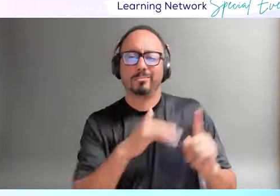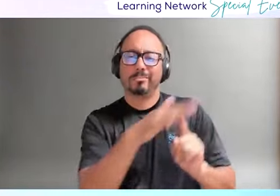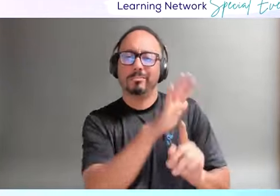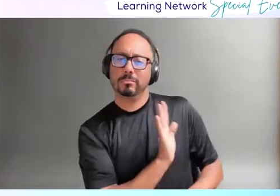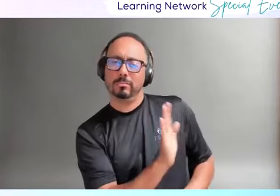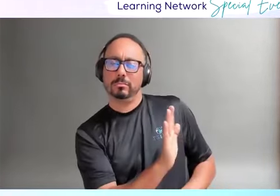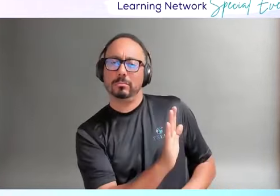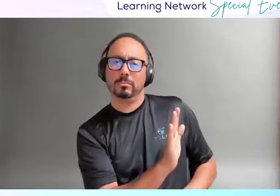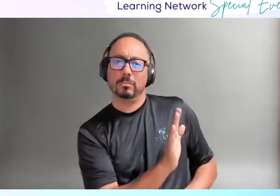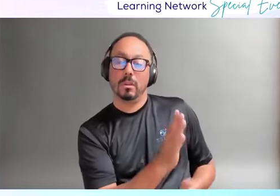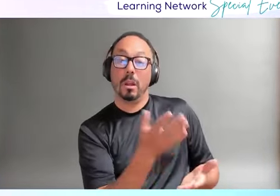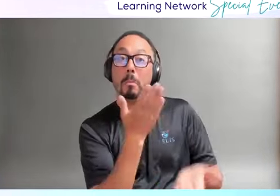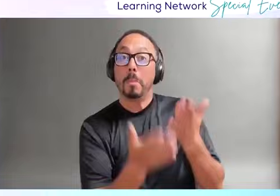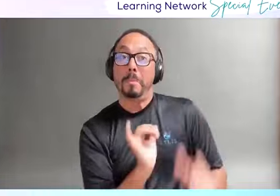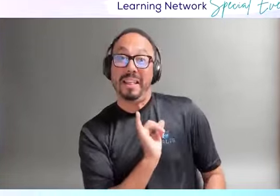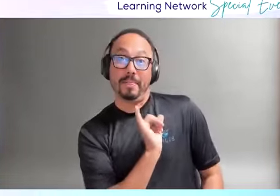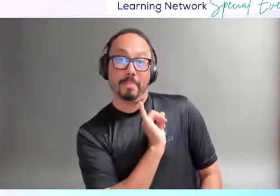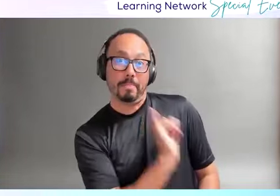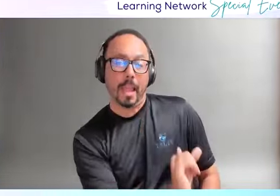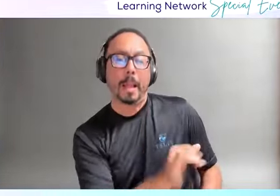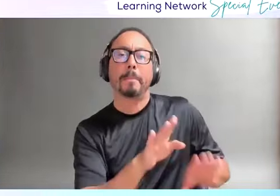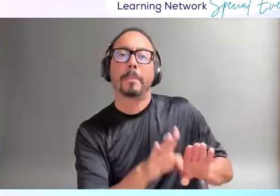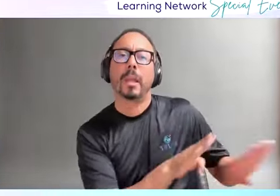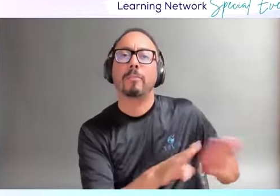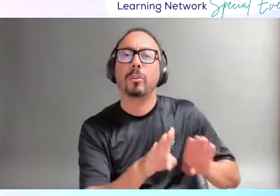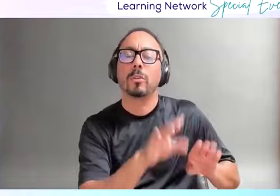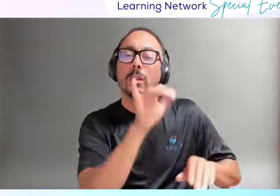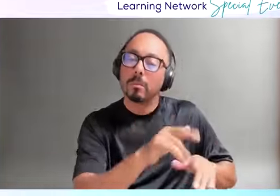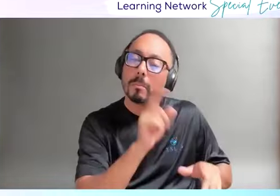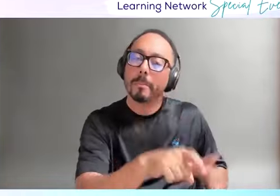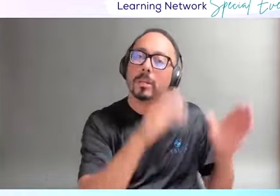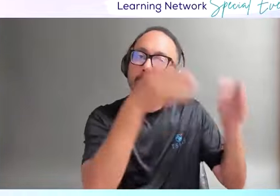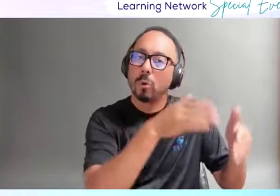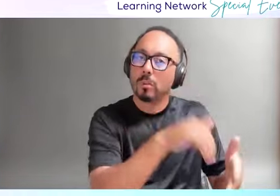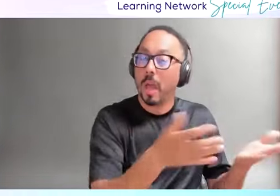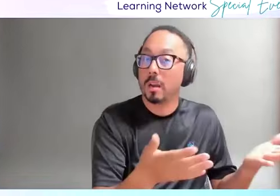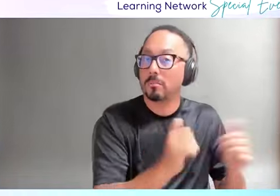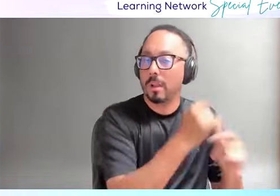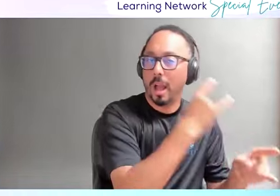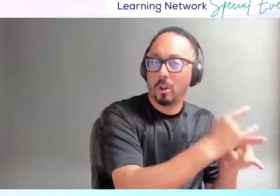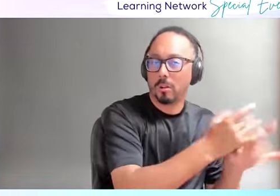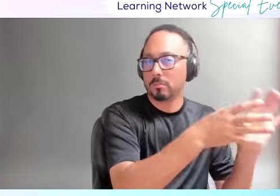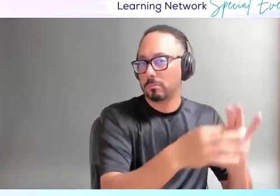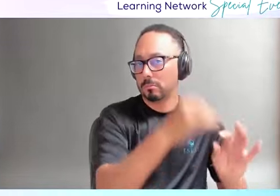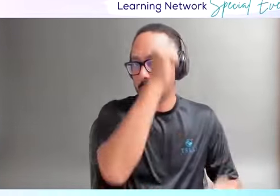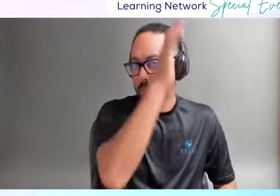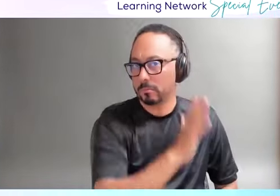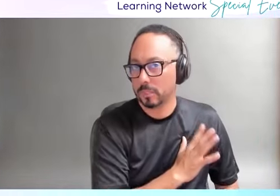be the focus in our communication about alcohol use to men. So obviously, this has a huge impact on IPV